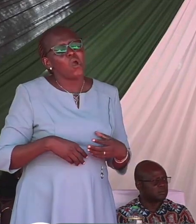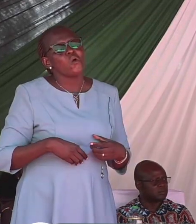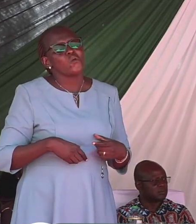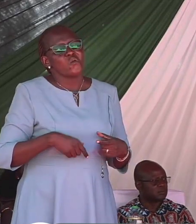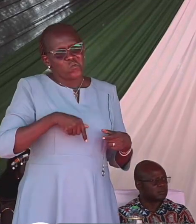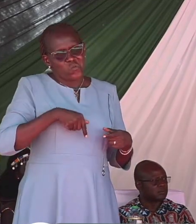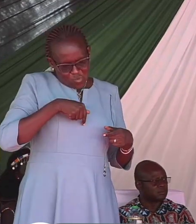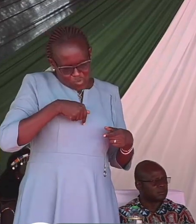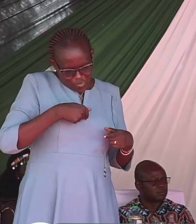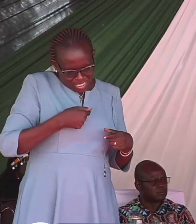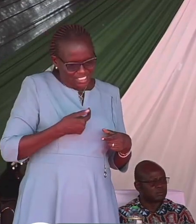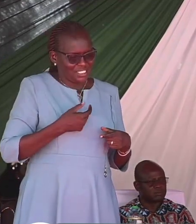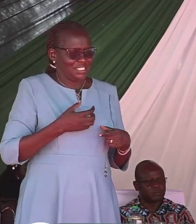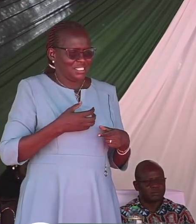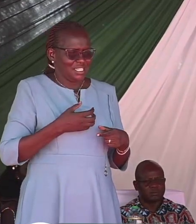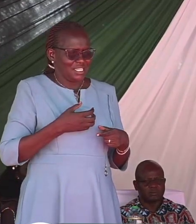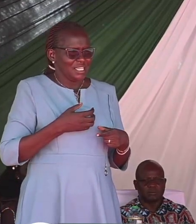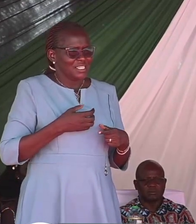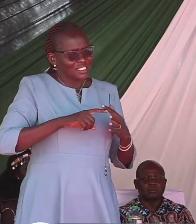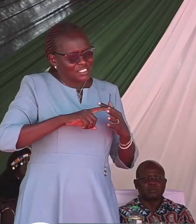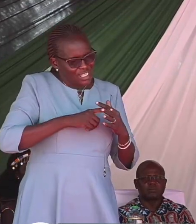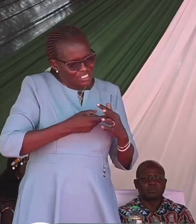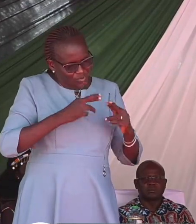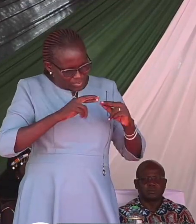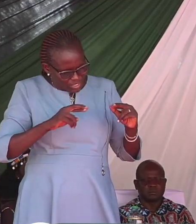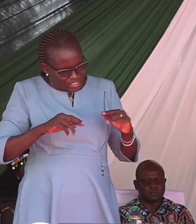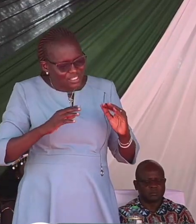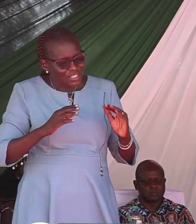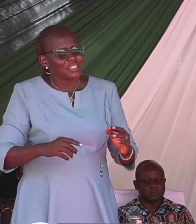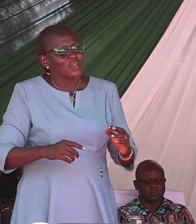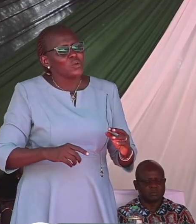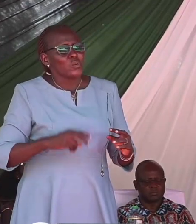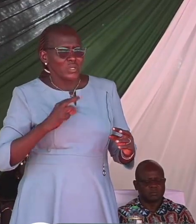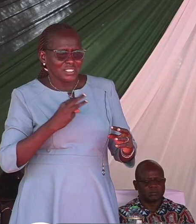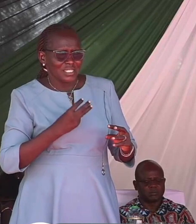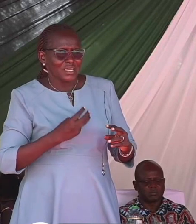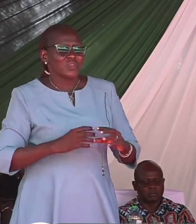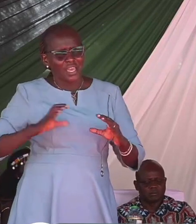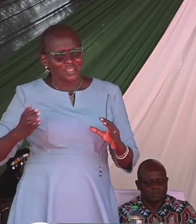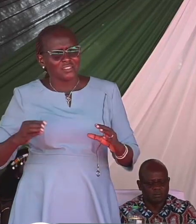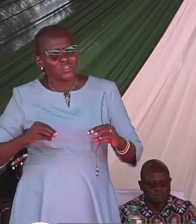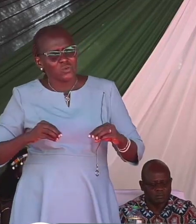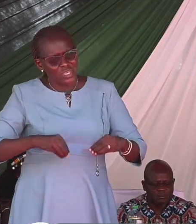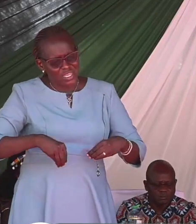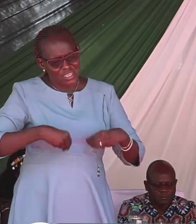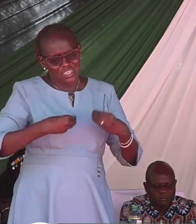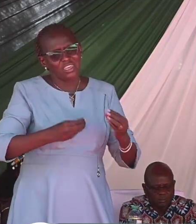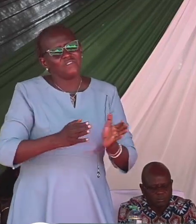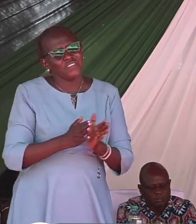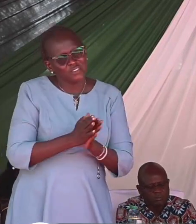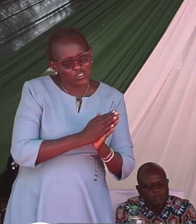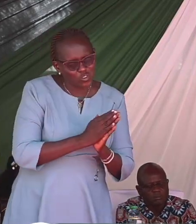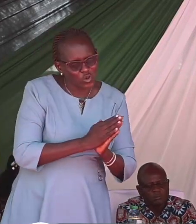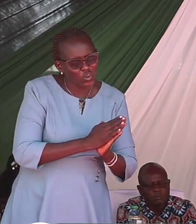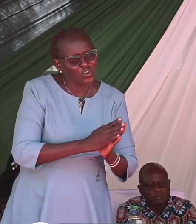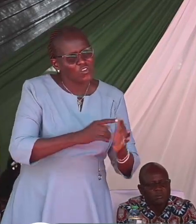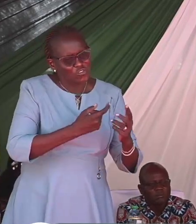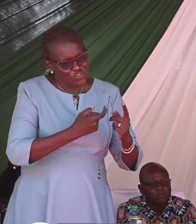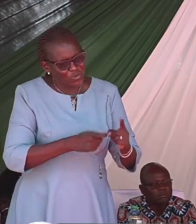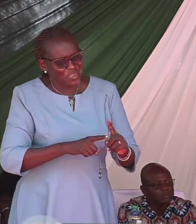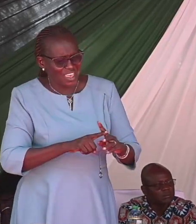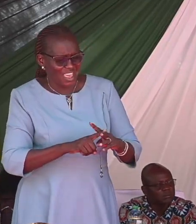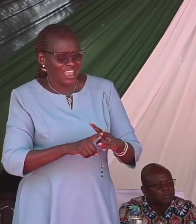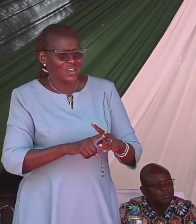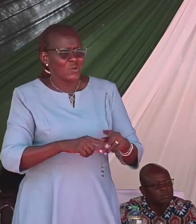than starting with academicians, we start with the counties so that they give their story, and from there then we can have